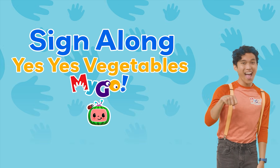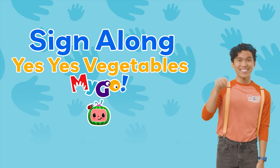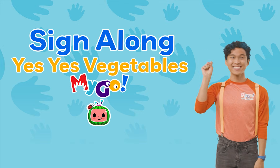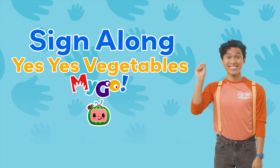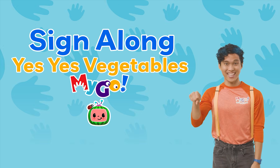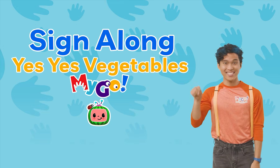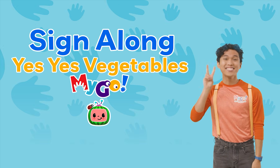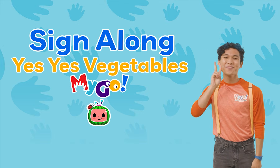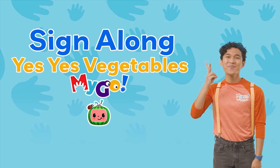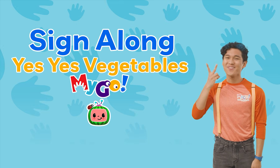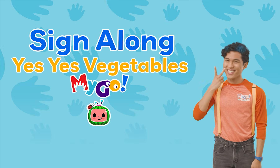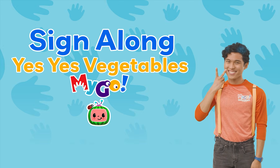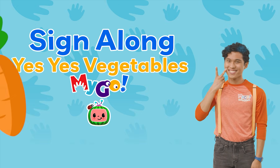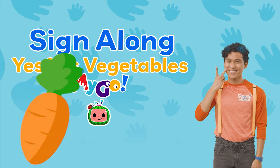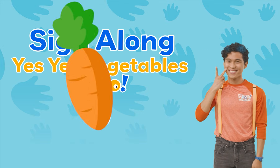Yes, yes, vegetables.